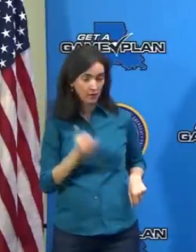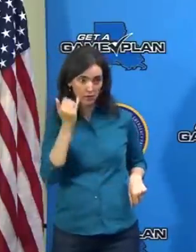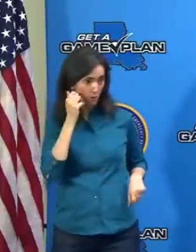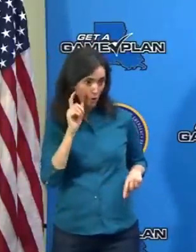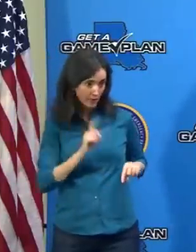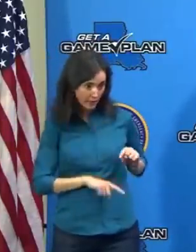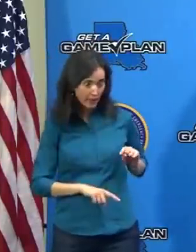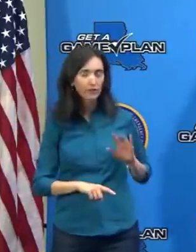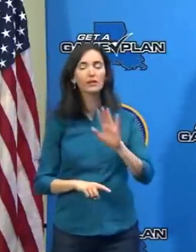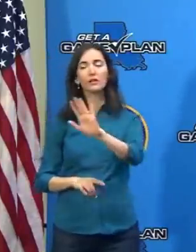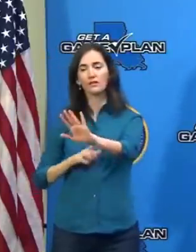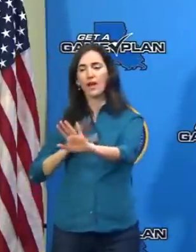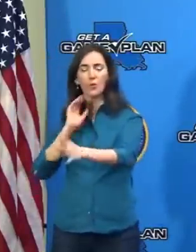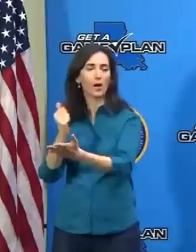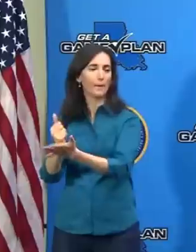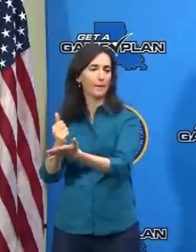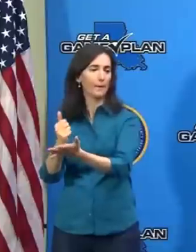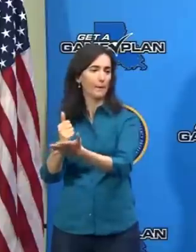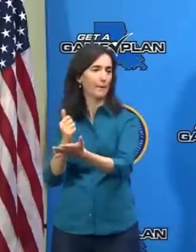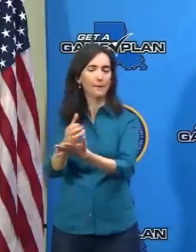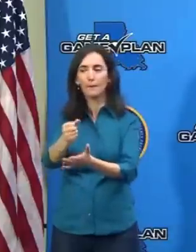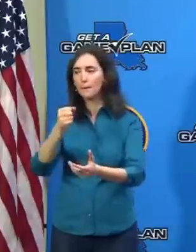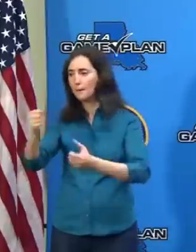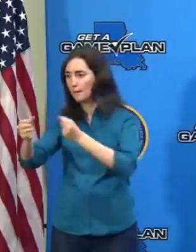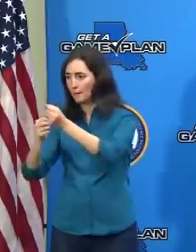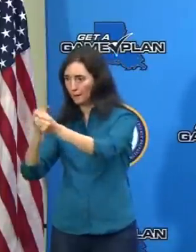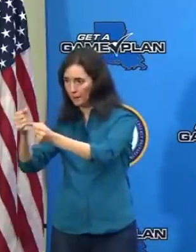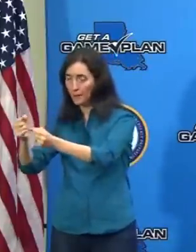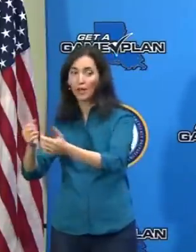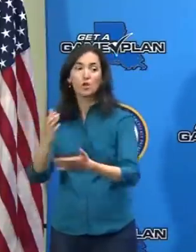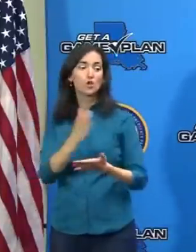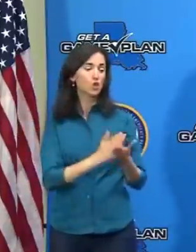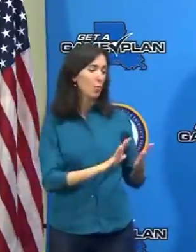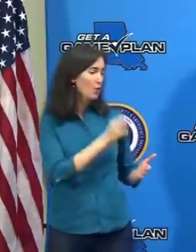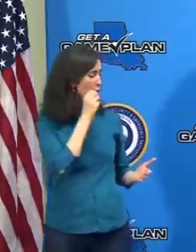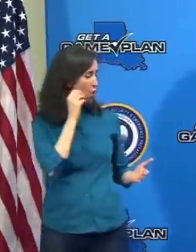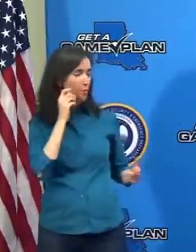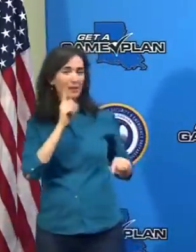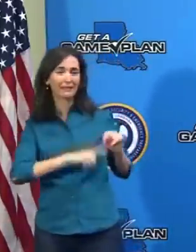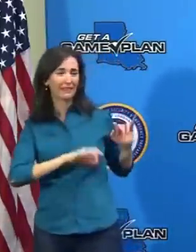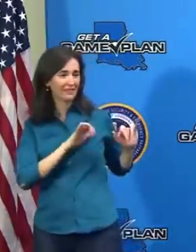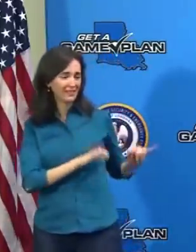going to start sheltering them. And those individuals who have to be moved out of their homes, we will